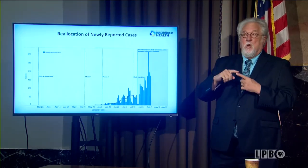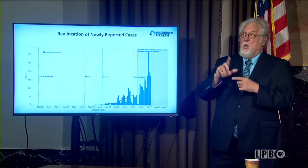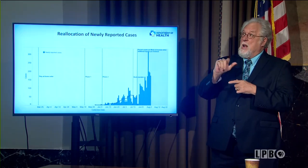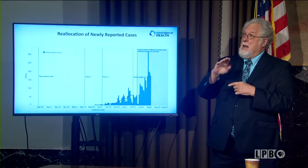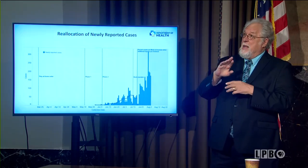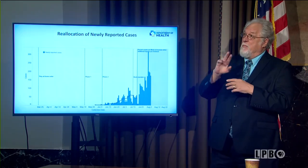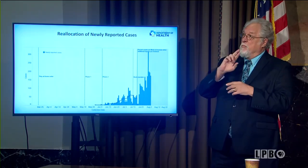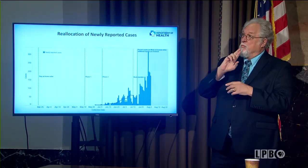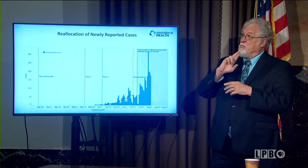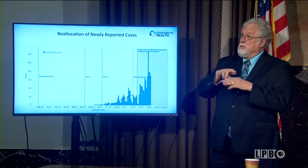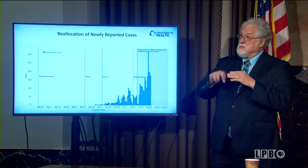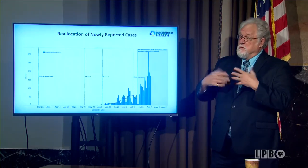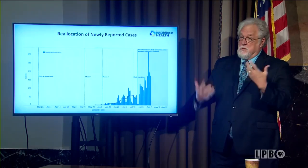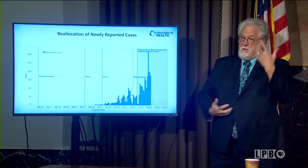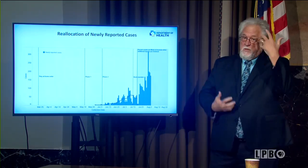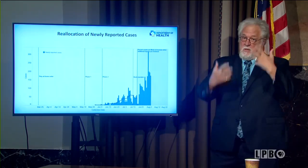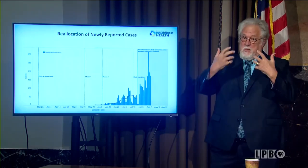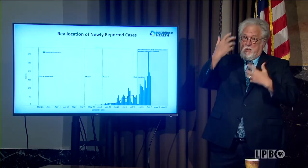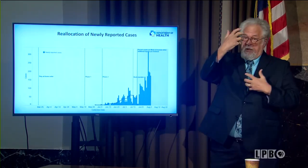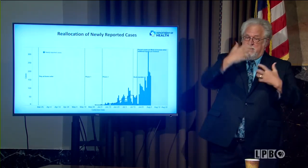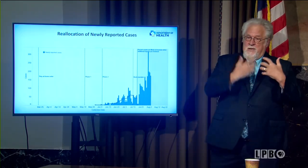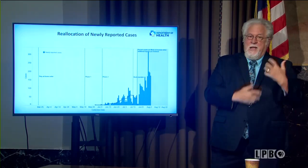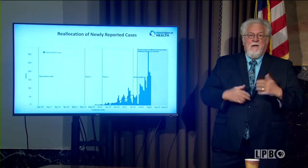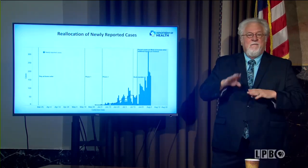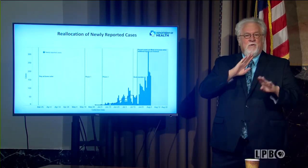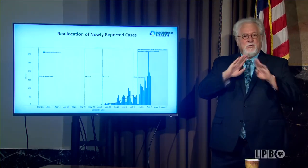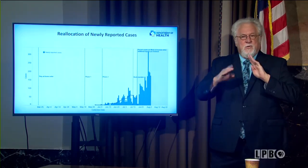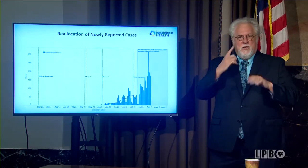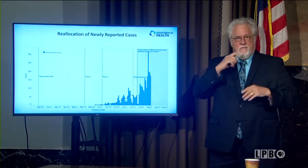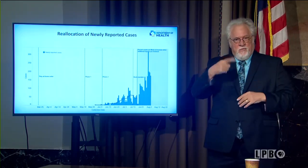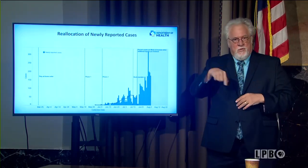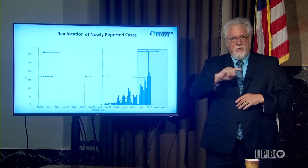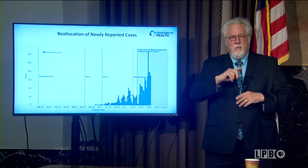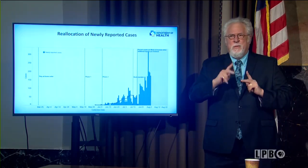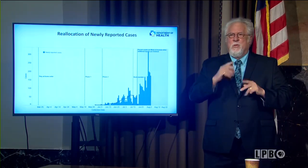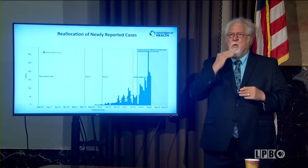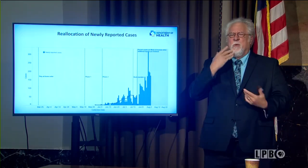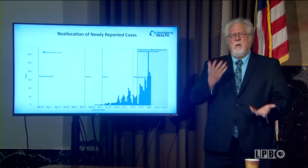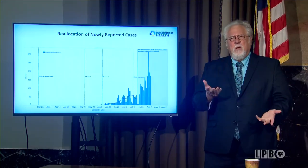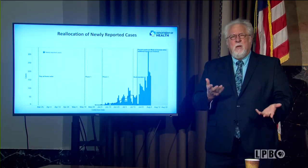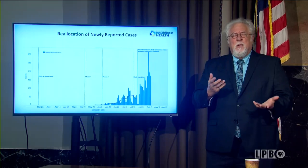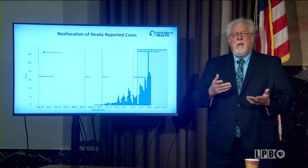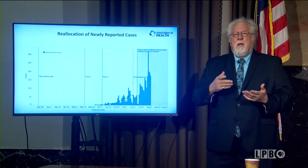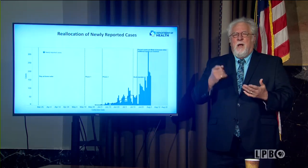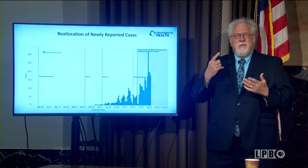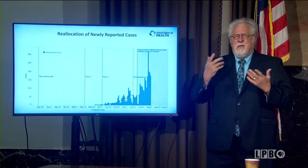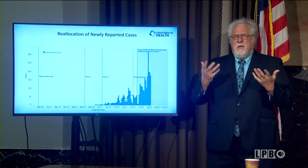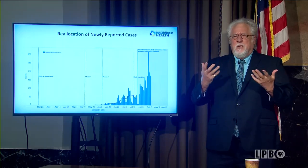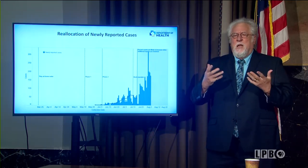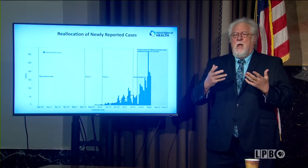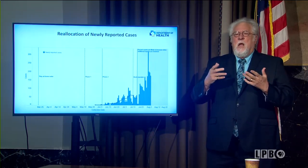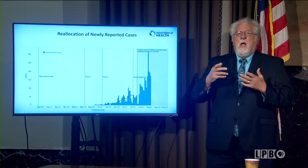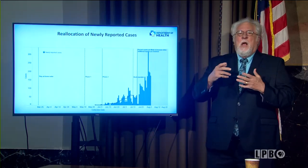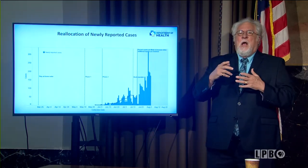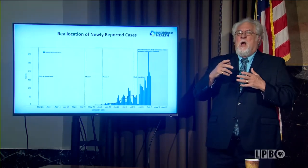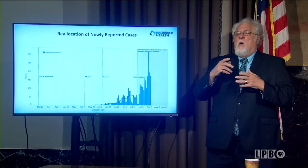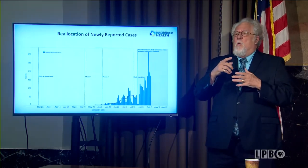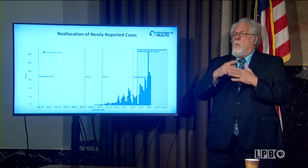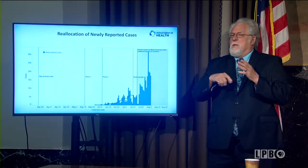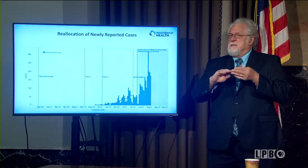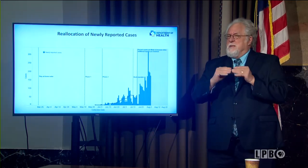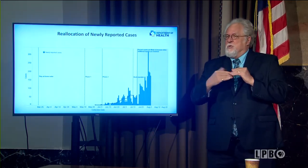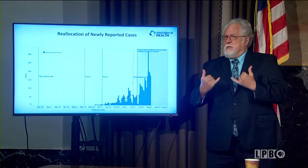results, we incorporate those in. But I know it's caused frustration, certainly for members of the media, maybe for people at home watching, to understand, well, what would have been the number today